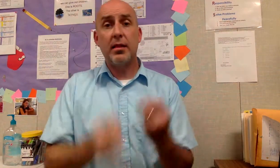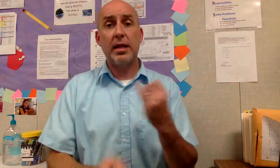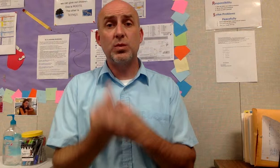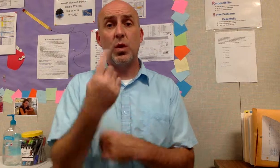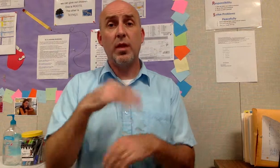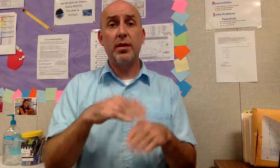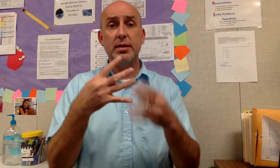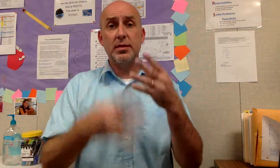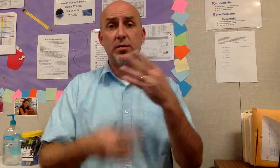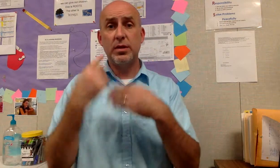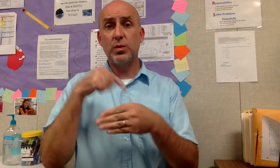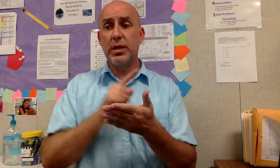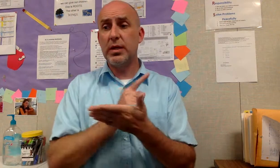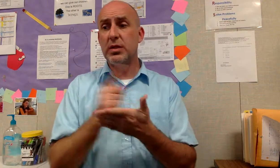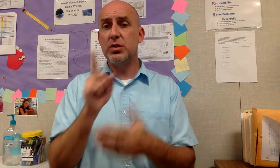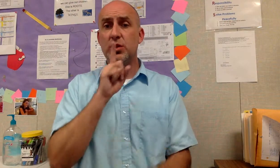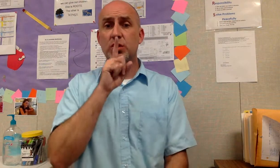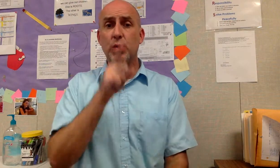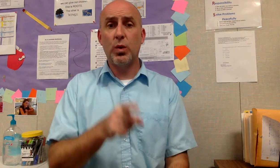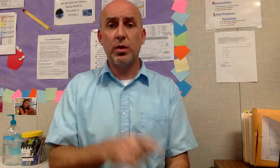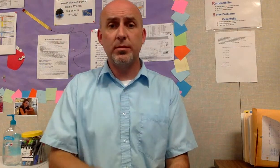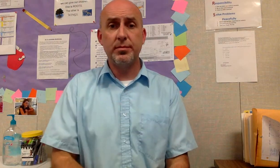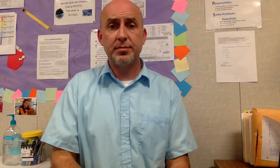Last one on the list for this week is sure.